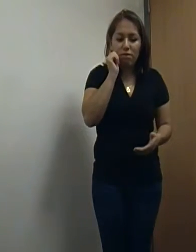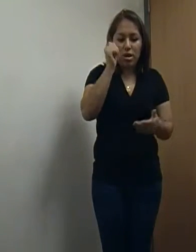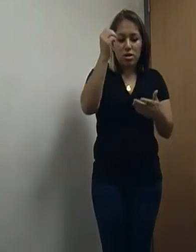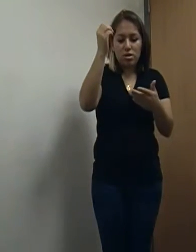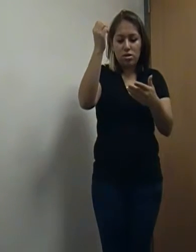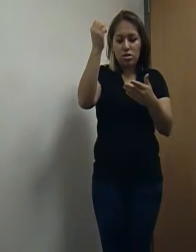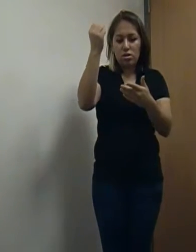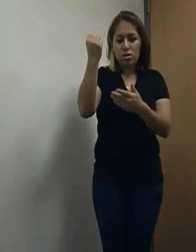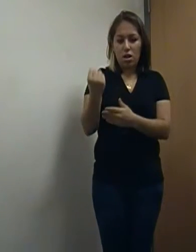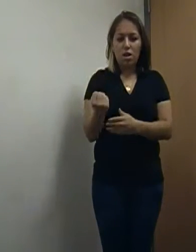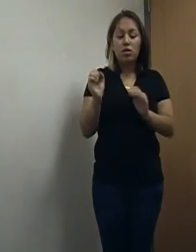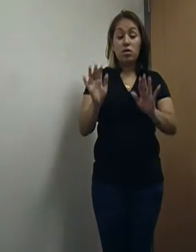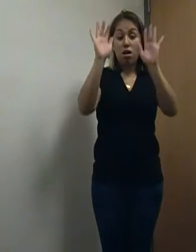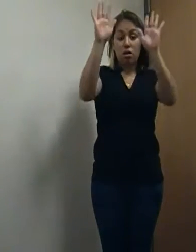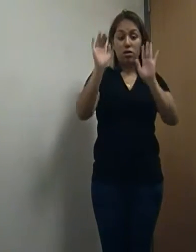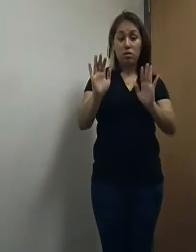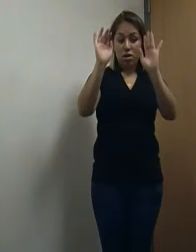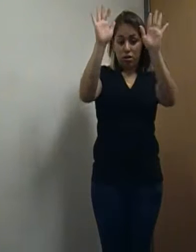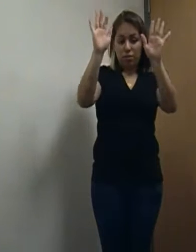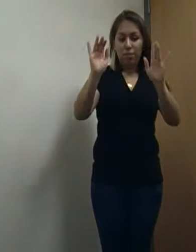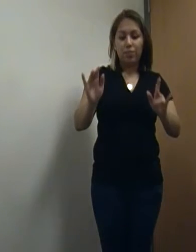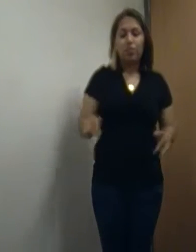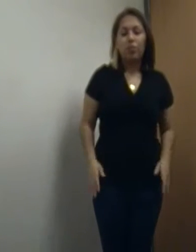we live in today.